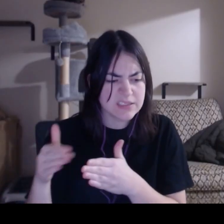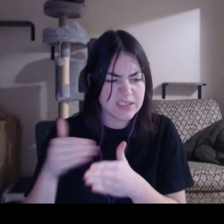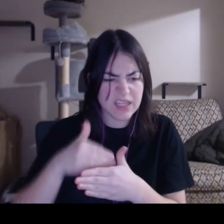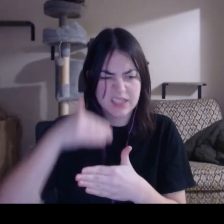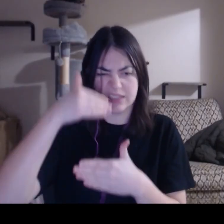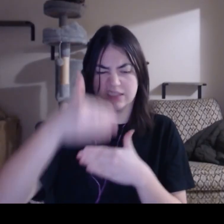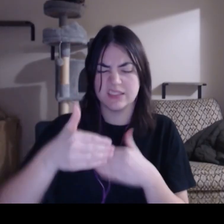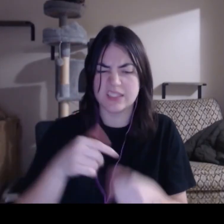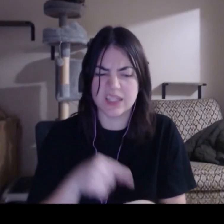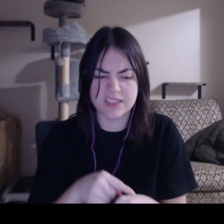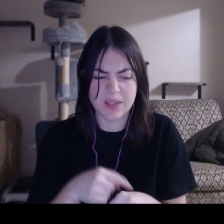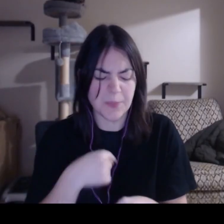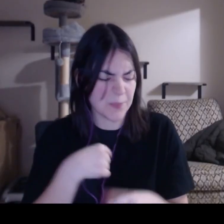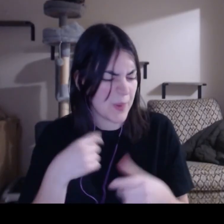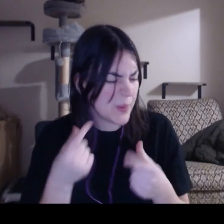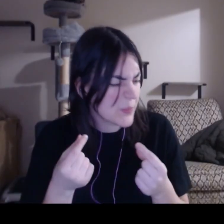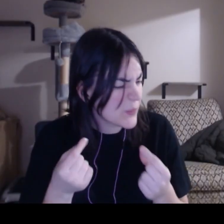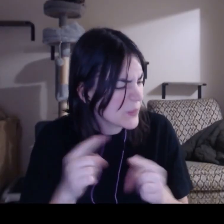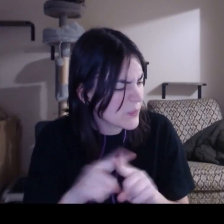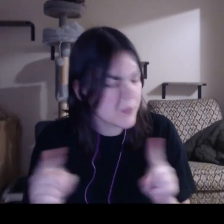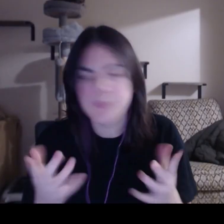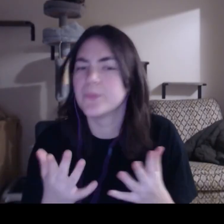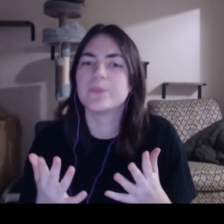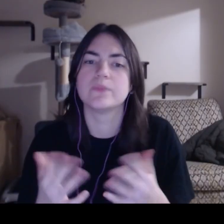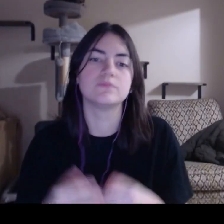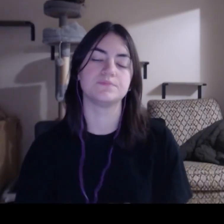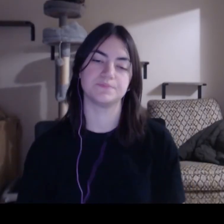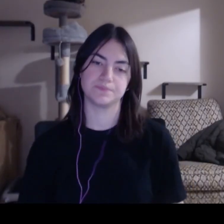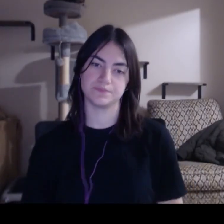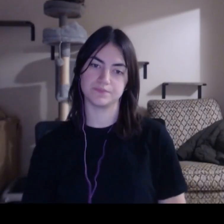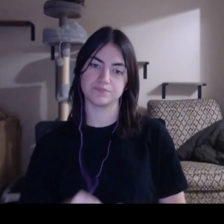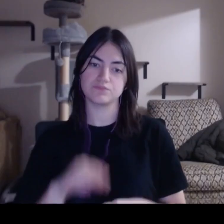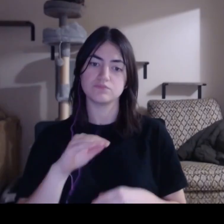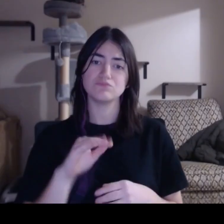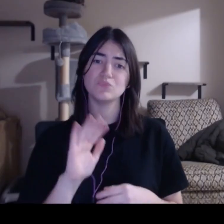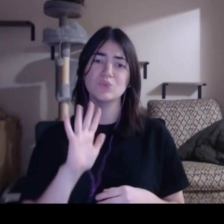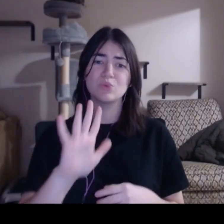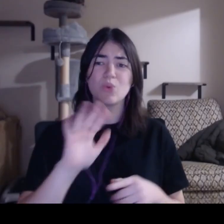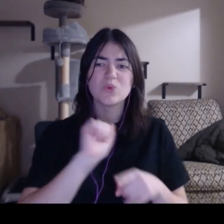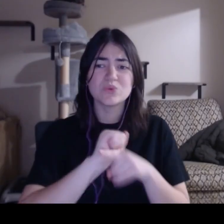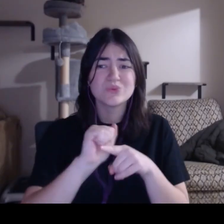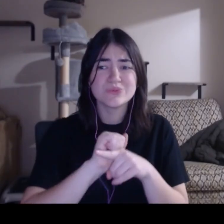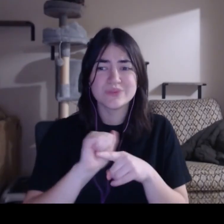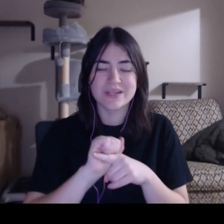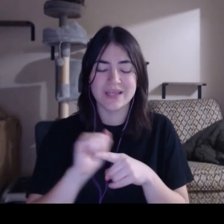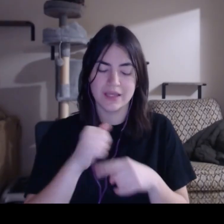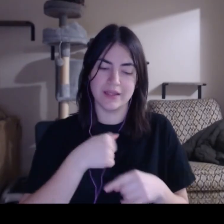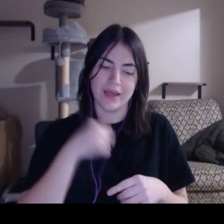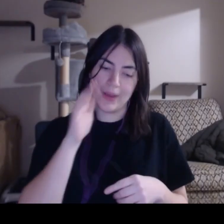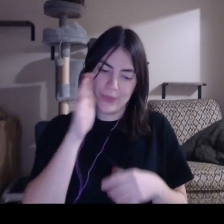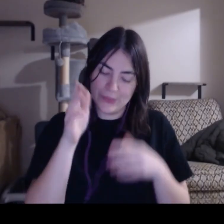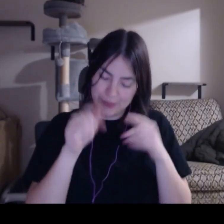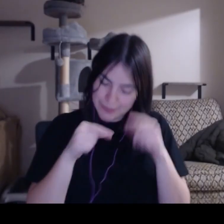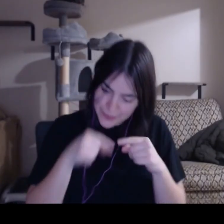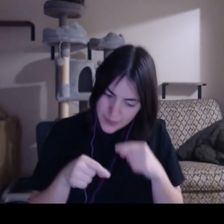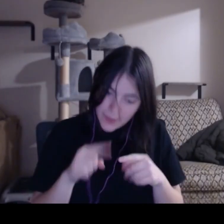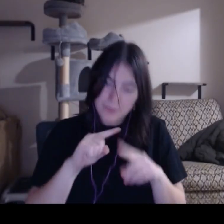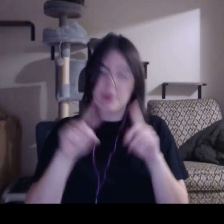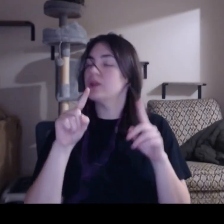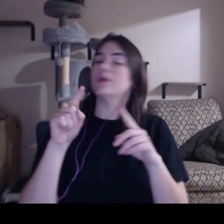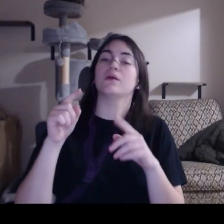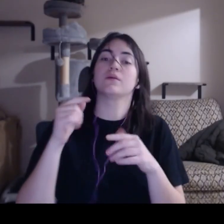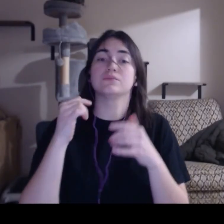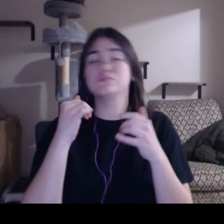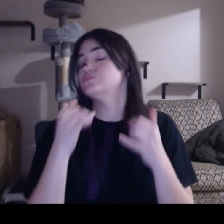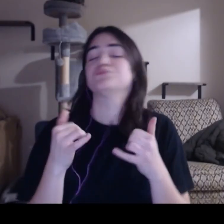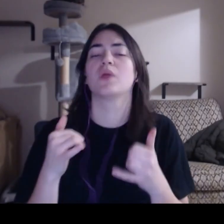I would suggest, is about changing people's behaviour. Training, I'll come back to this when we talk about content, but training is not about giving